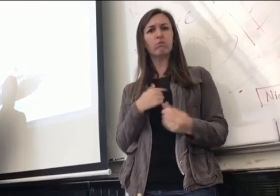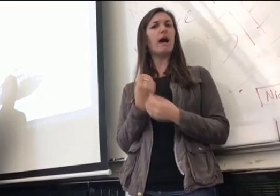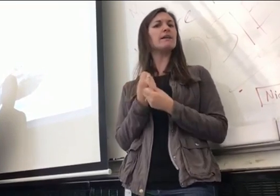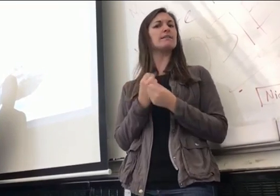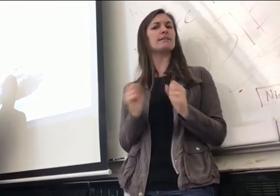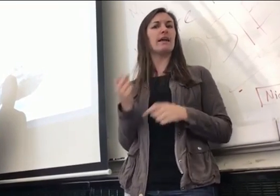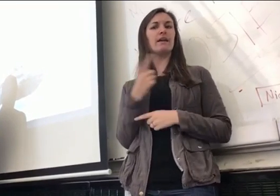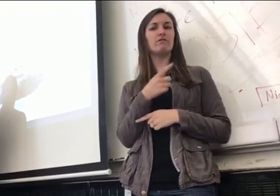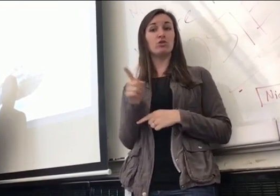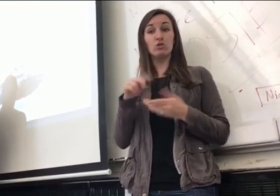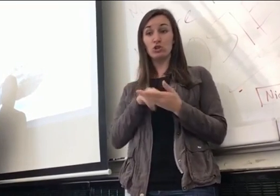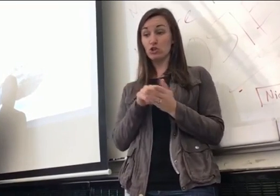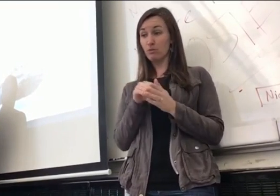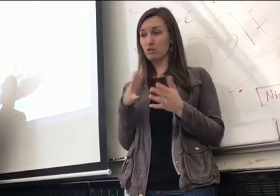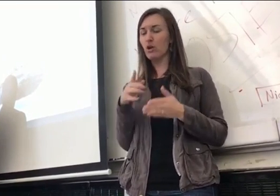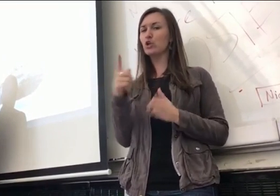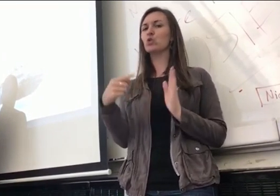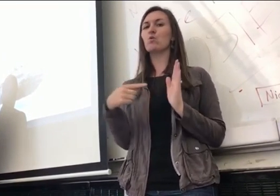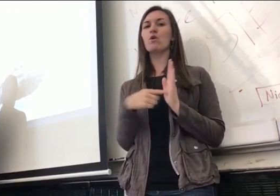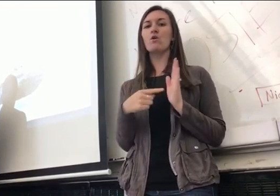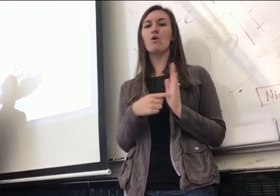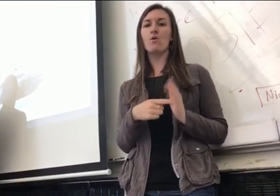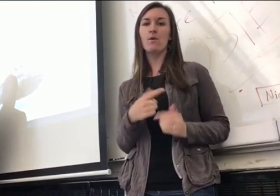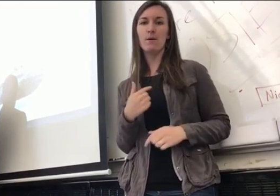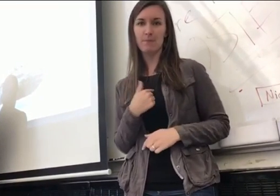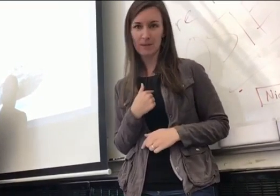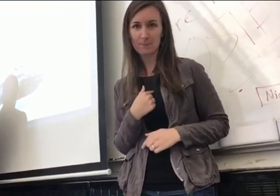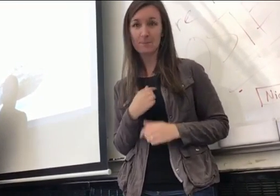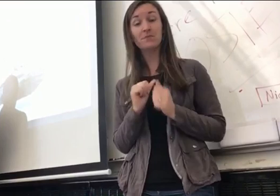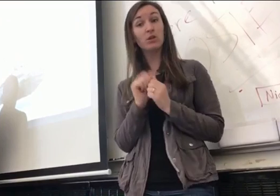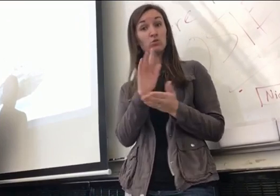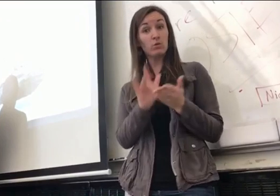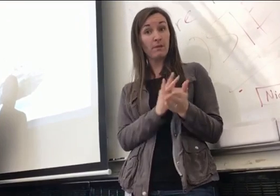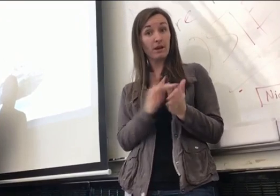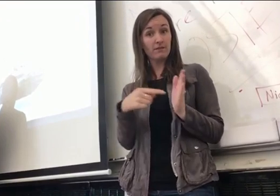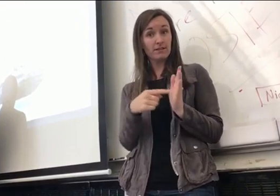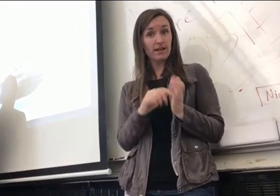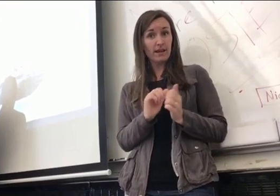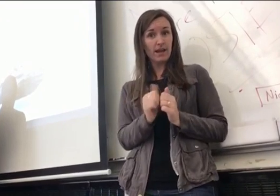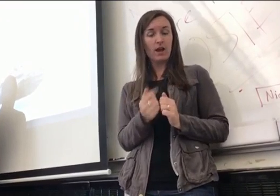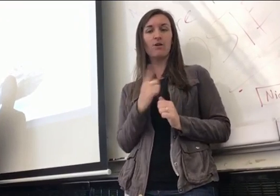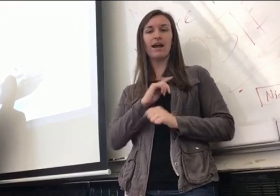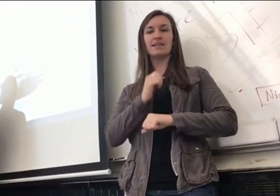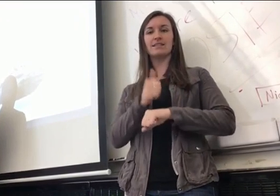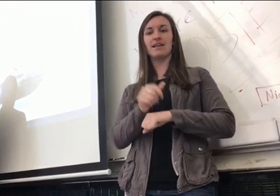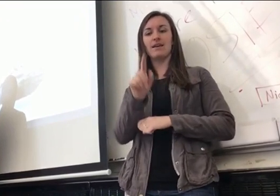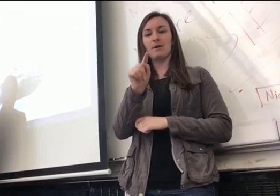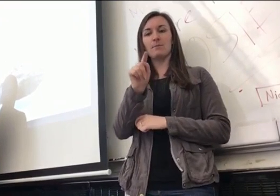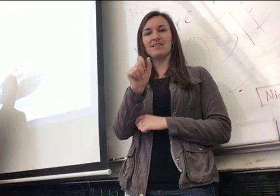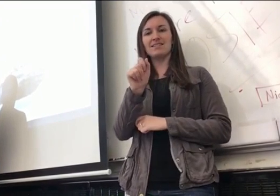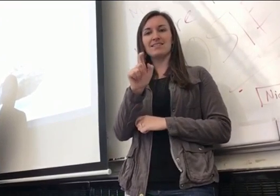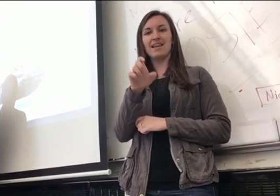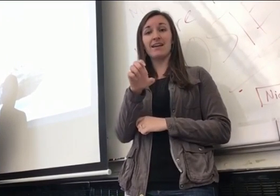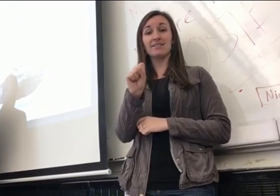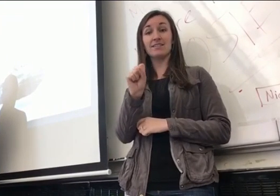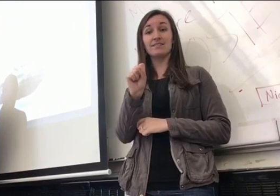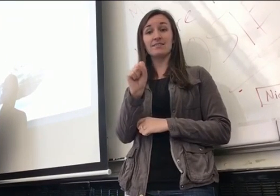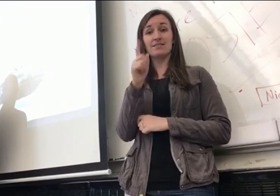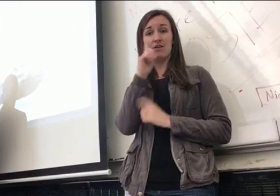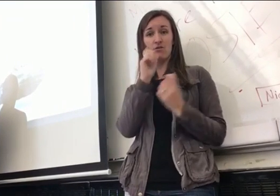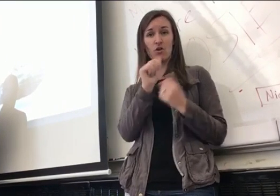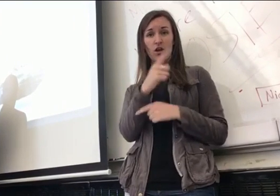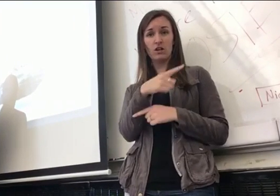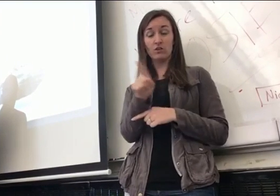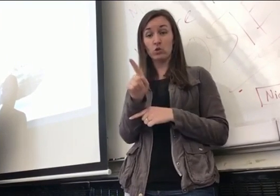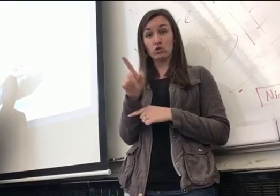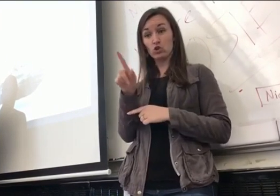to pay me back a little bit. And I need a way to be able to pay off this debt, so I've decided to create taxes for all of you. Now, we're not going to tax